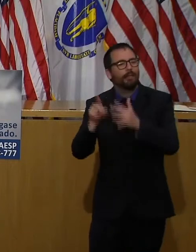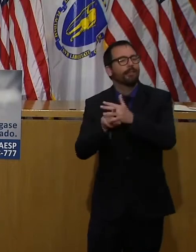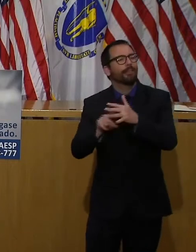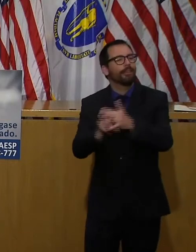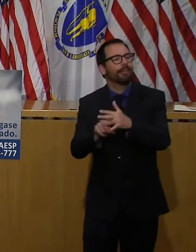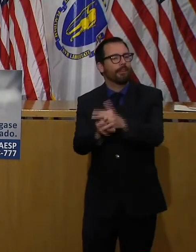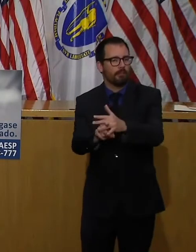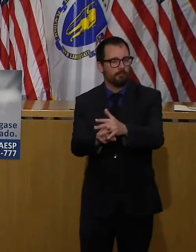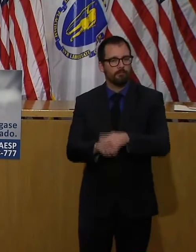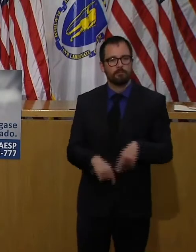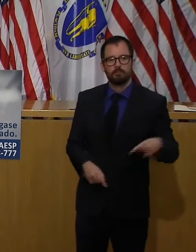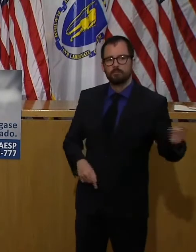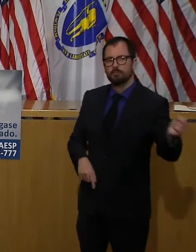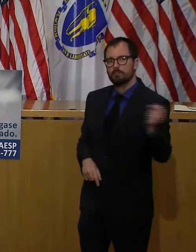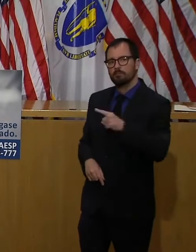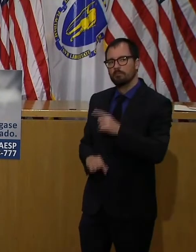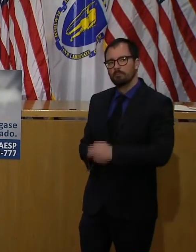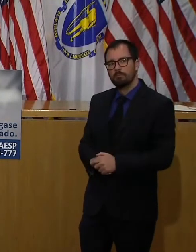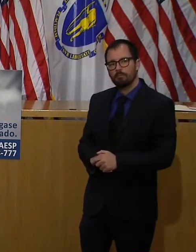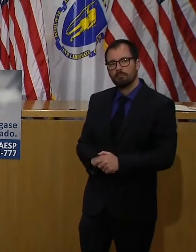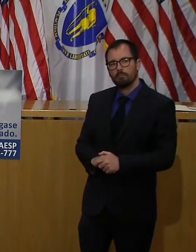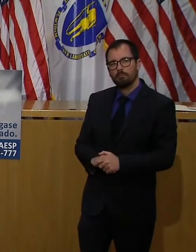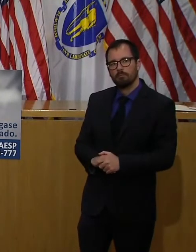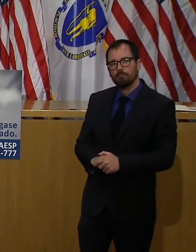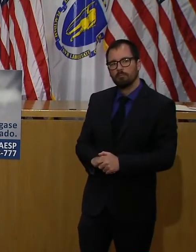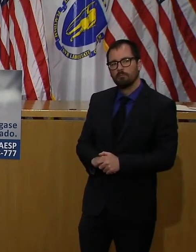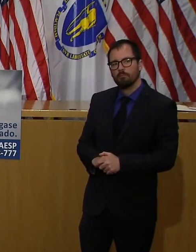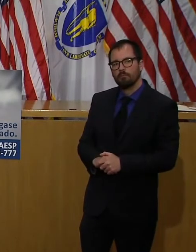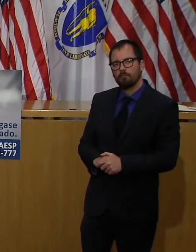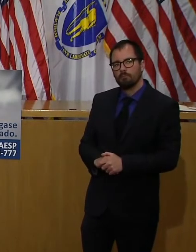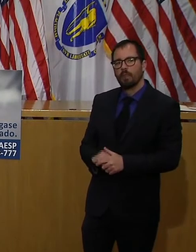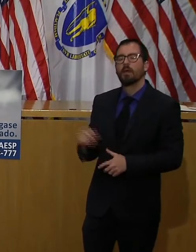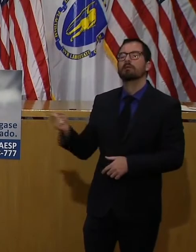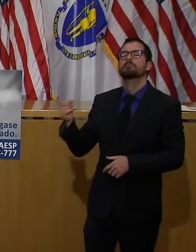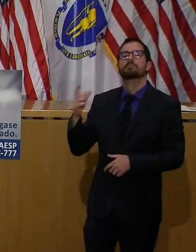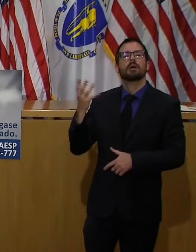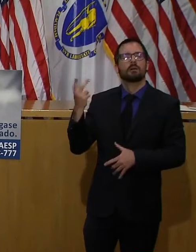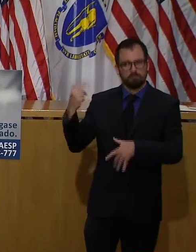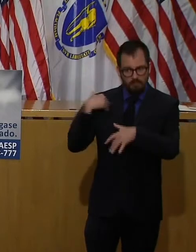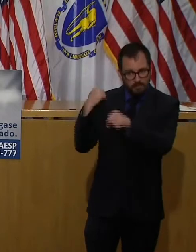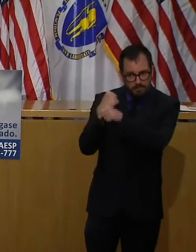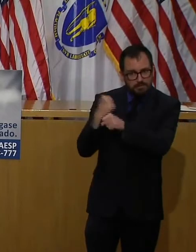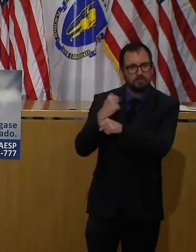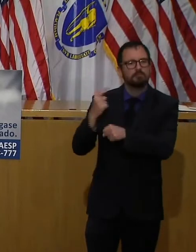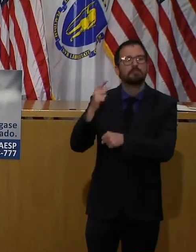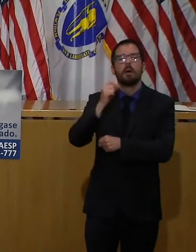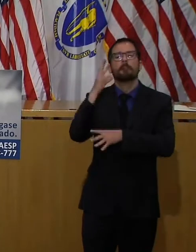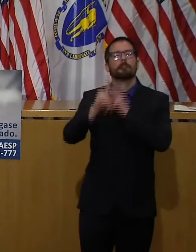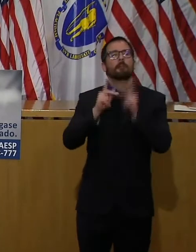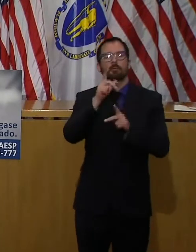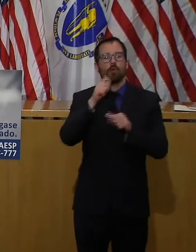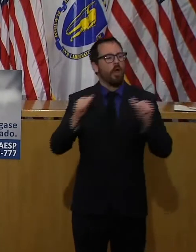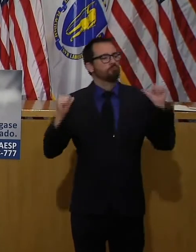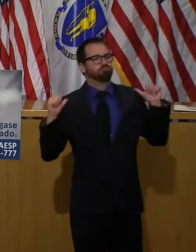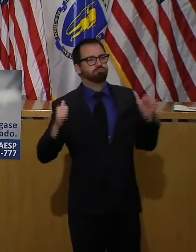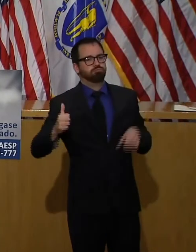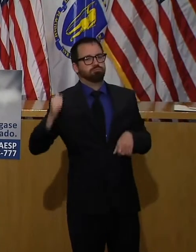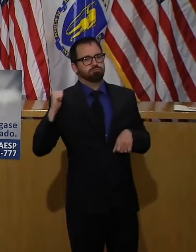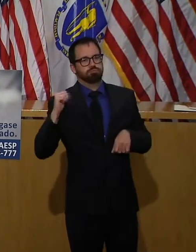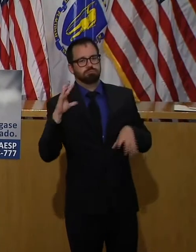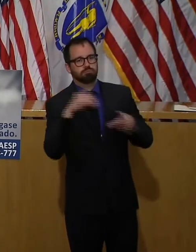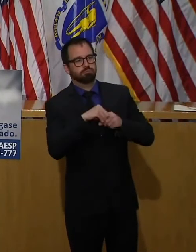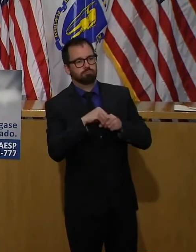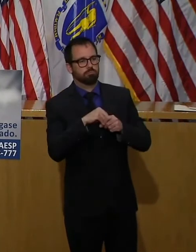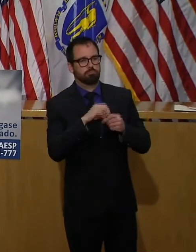bumps were? Don't have any specifics on how many people have left. It's not been, we've actually been surprised by the